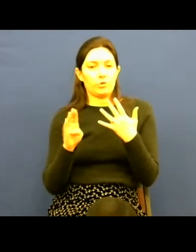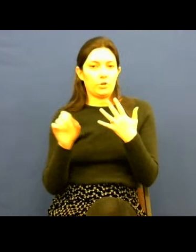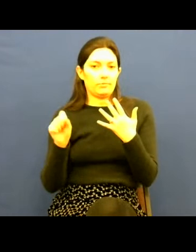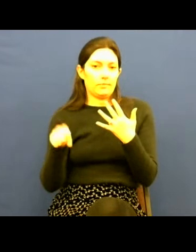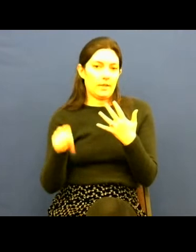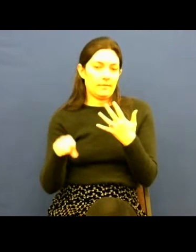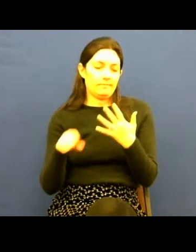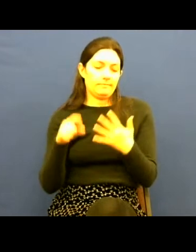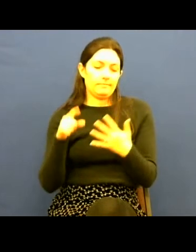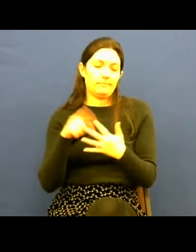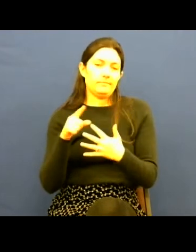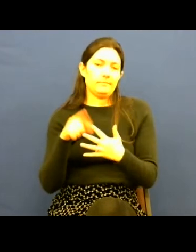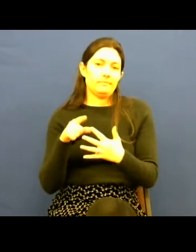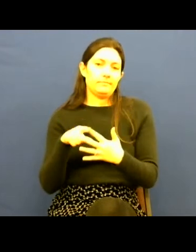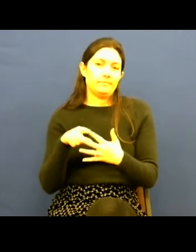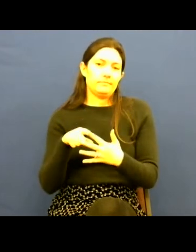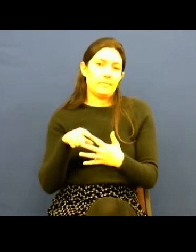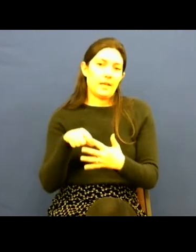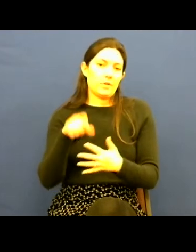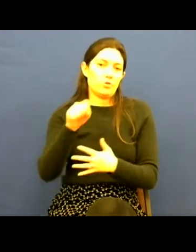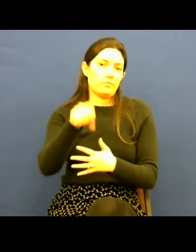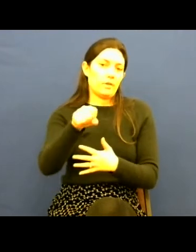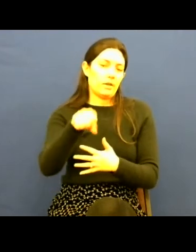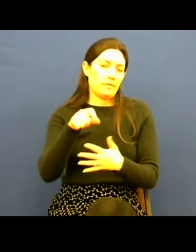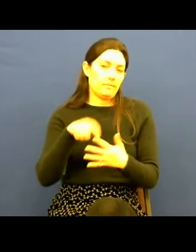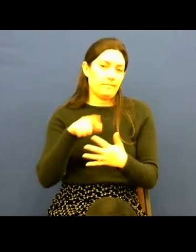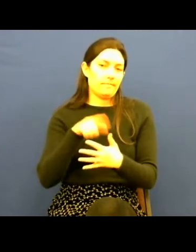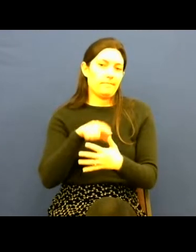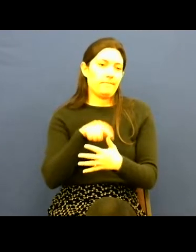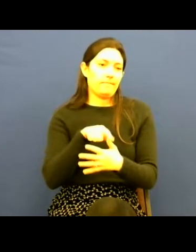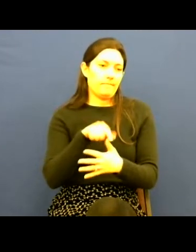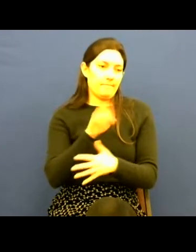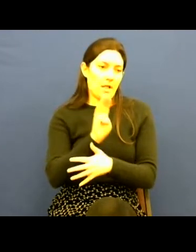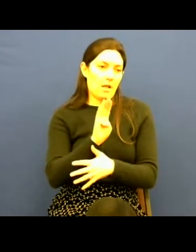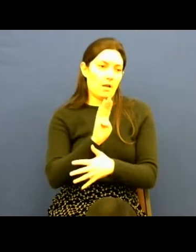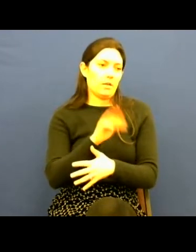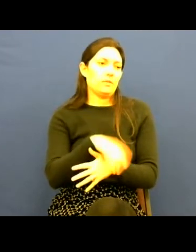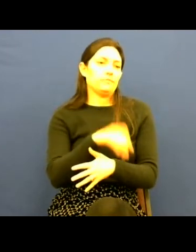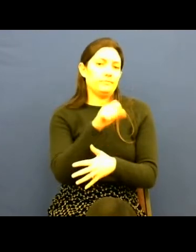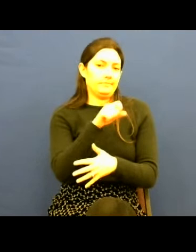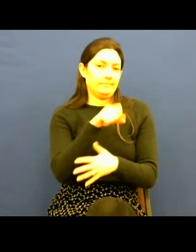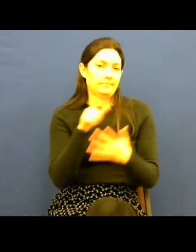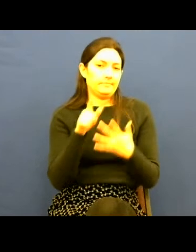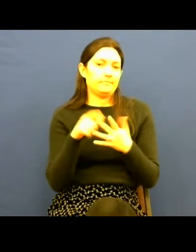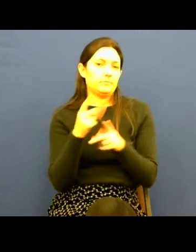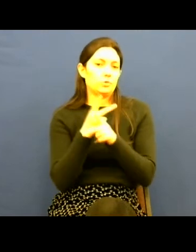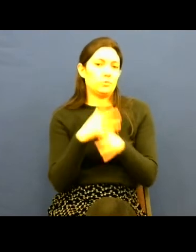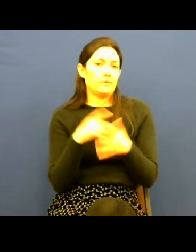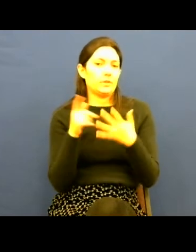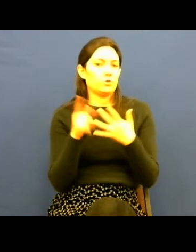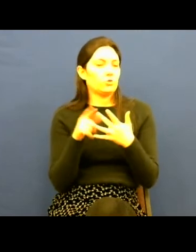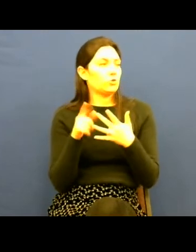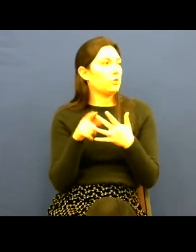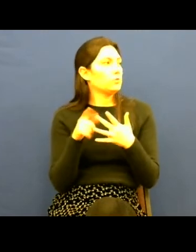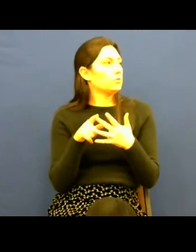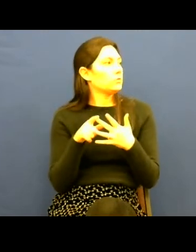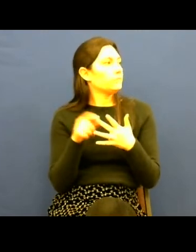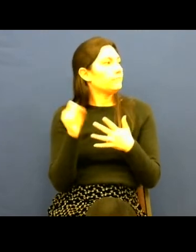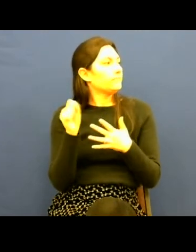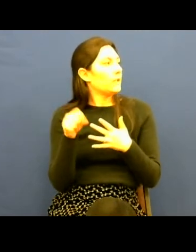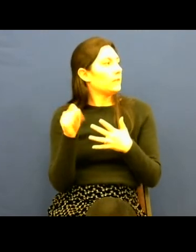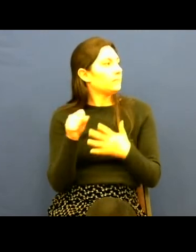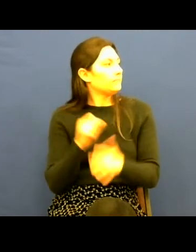Bolzner, Aye. Councilmember Page, Aye. Councilmember Belanca. Aye. Supervisor